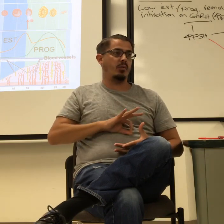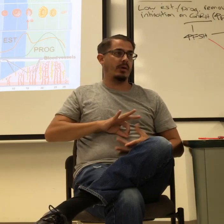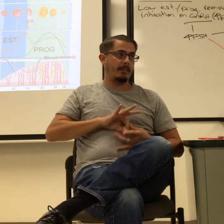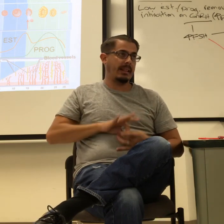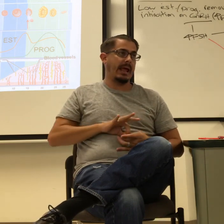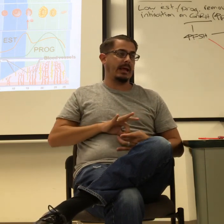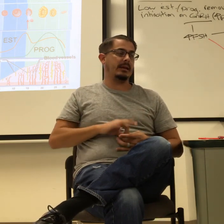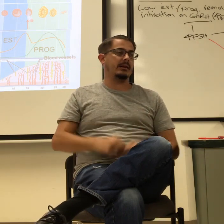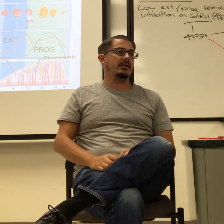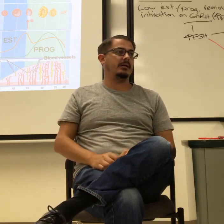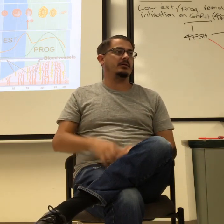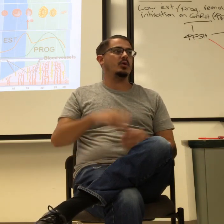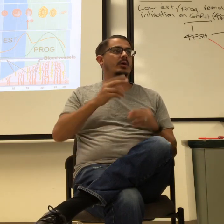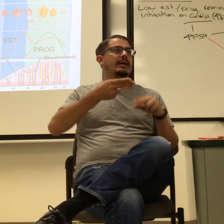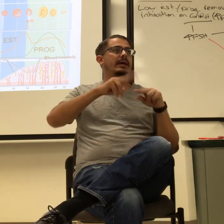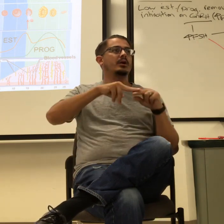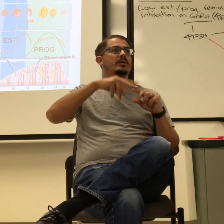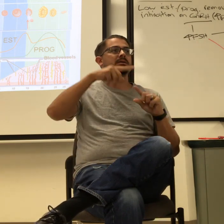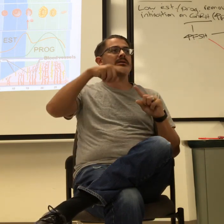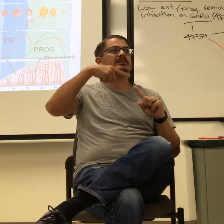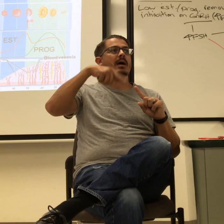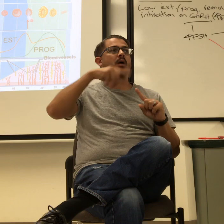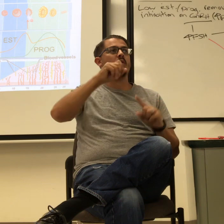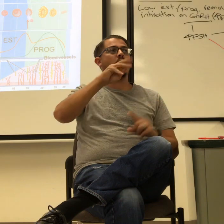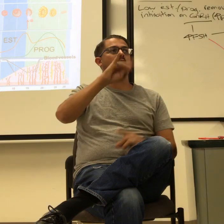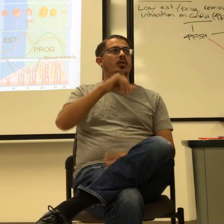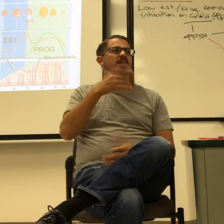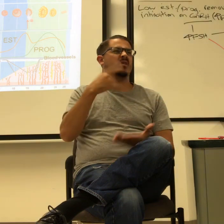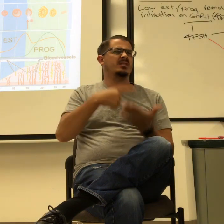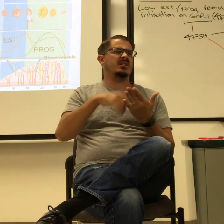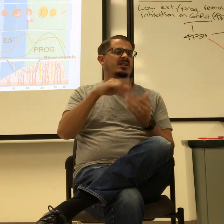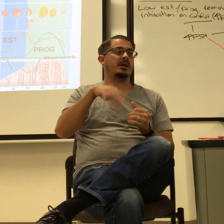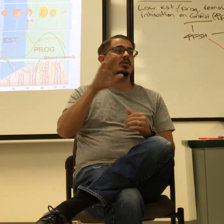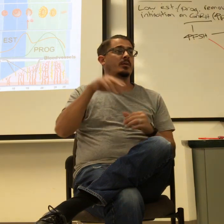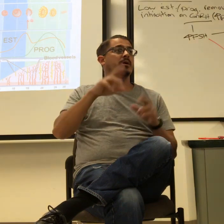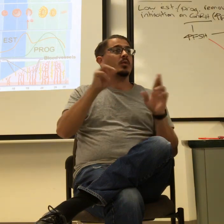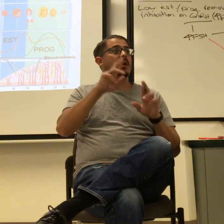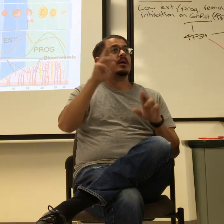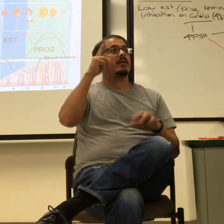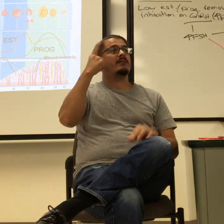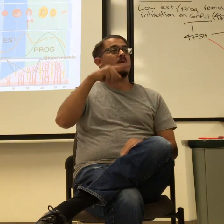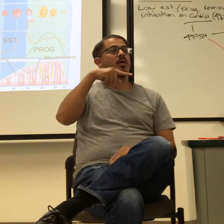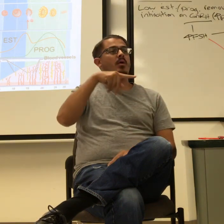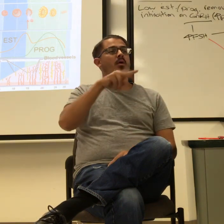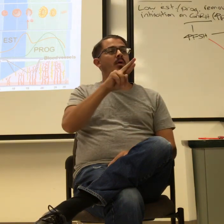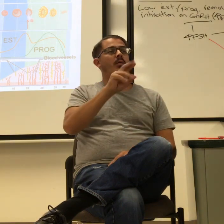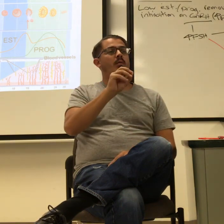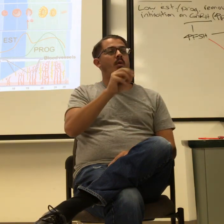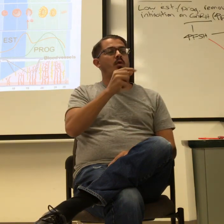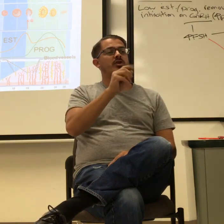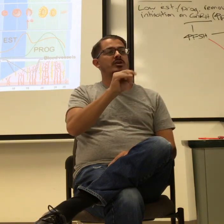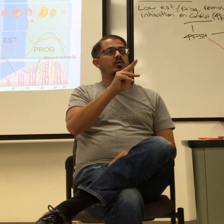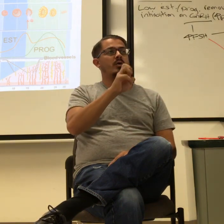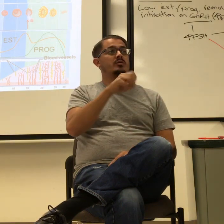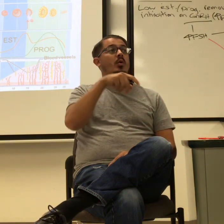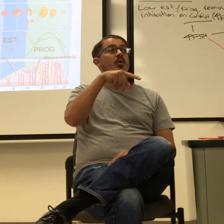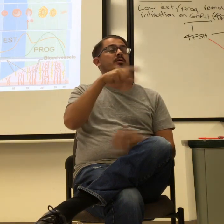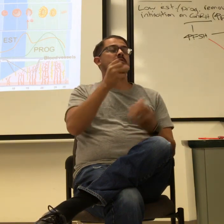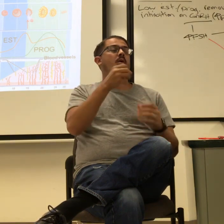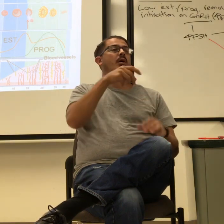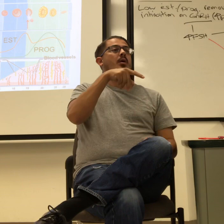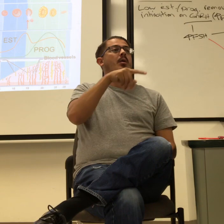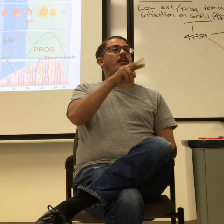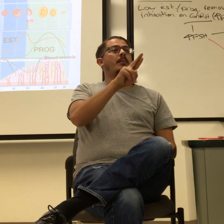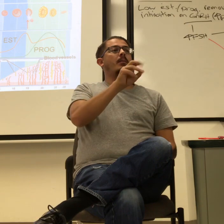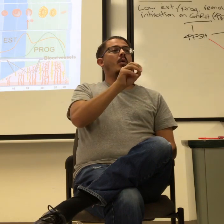spiral arteries. You're going to get ready for progesterone. Okay, so this proliferative phase, again, just to